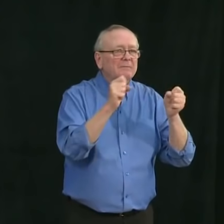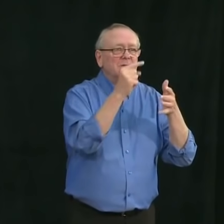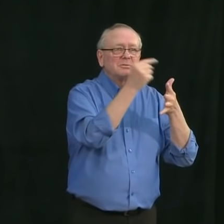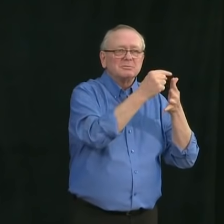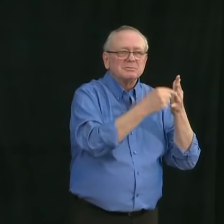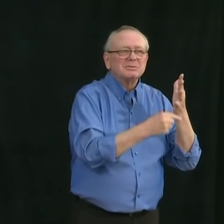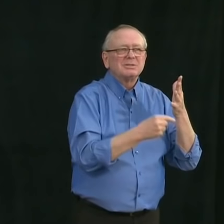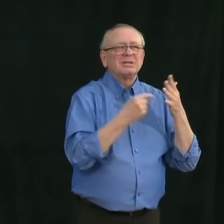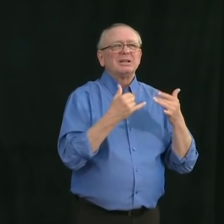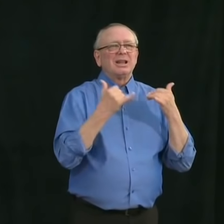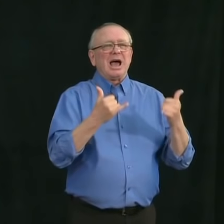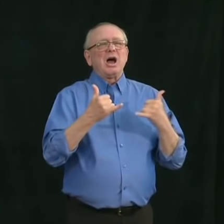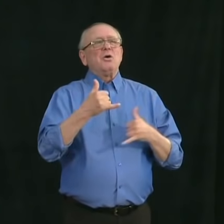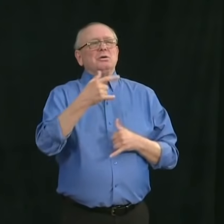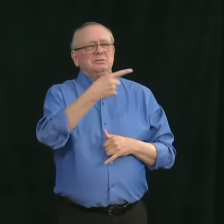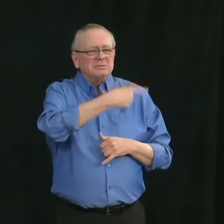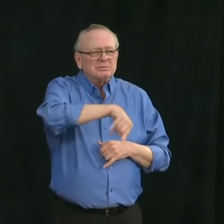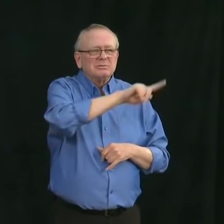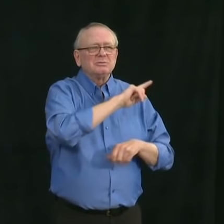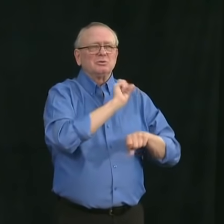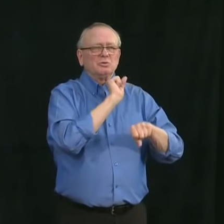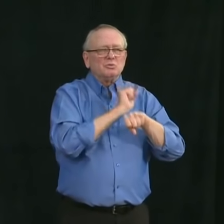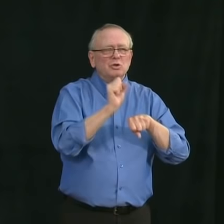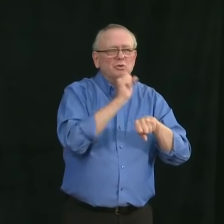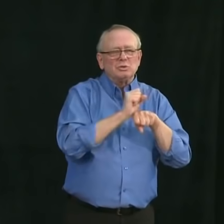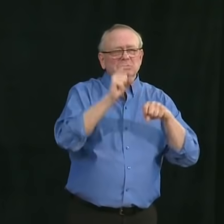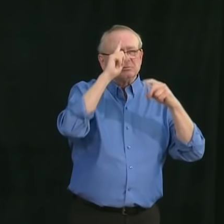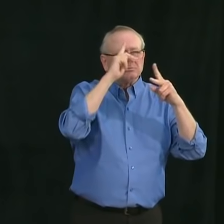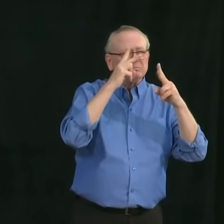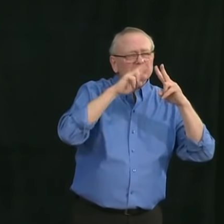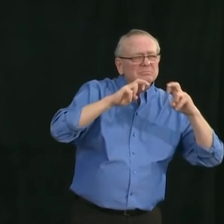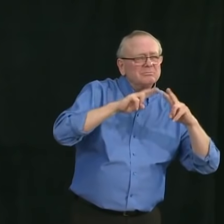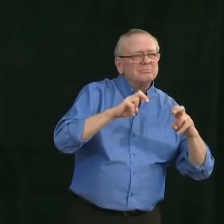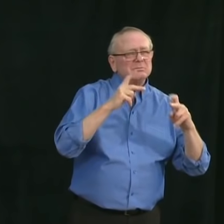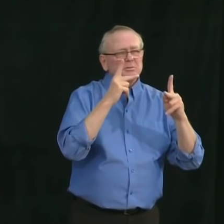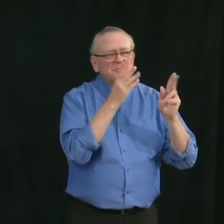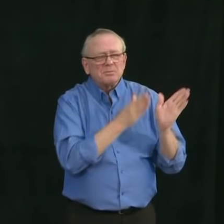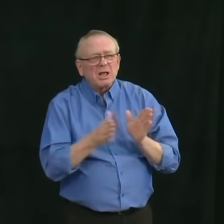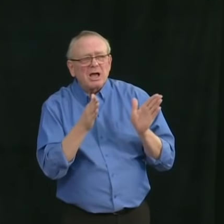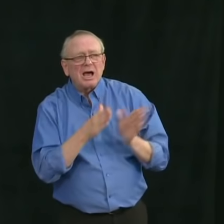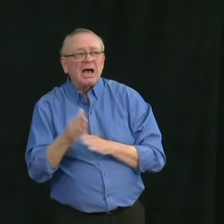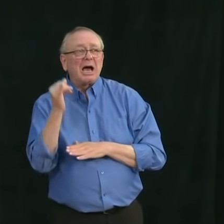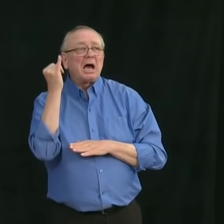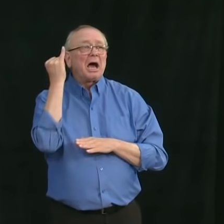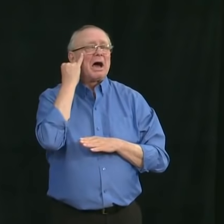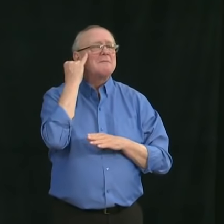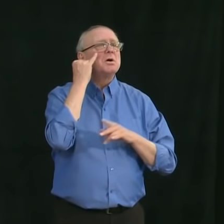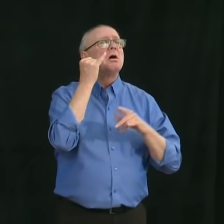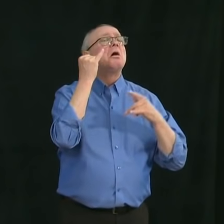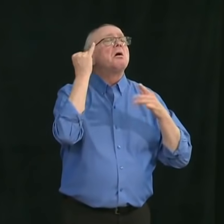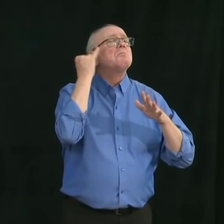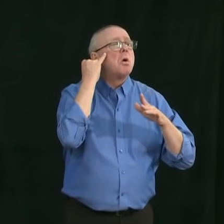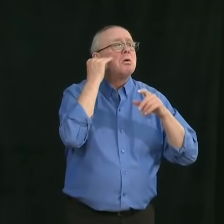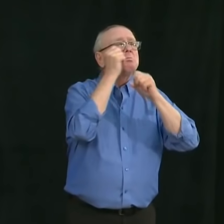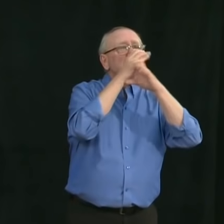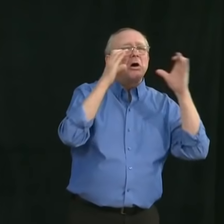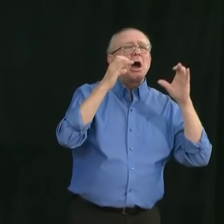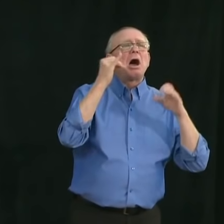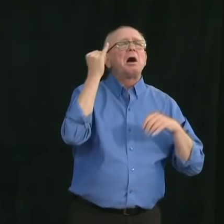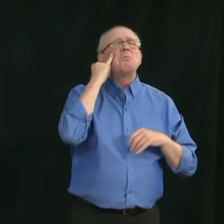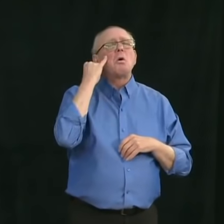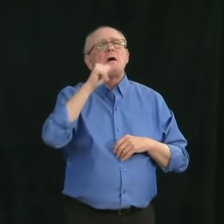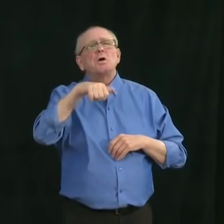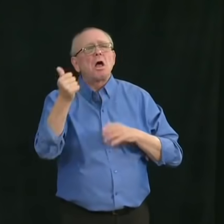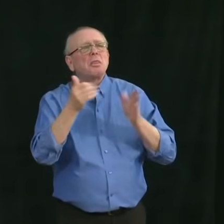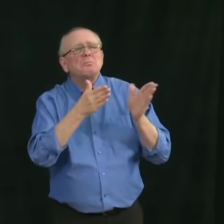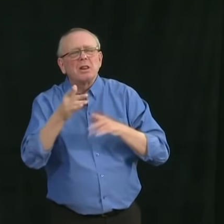like, those are all discussions that are happening with the Emergency Management Committee of Cabinet. And so I will be working